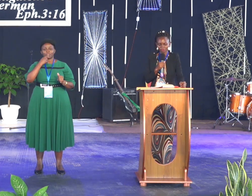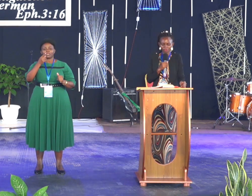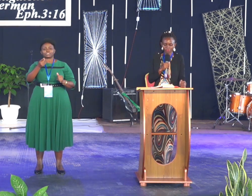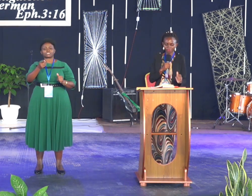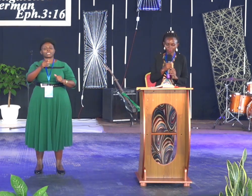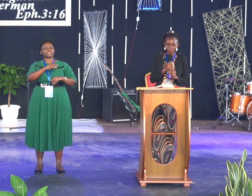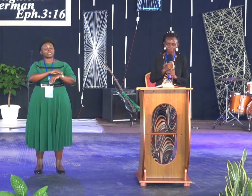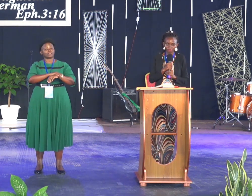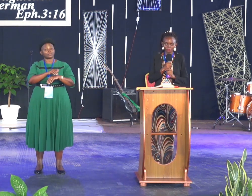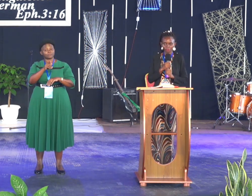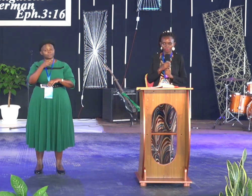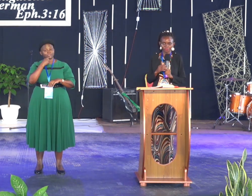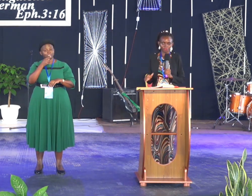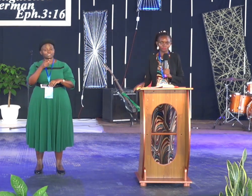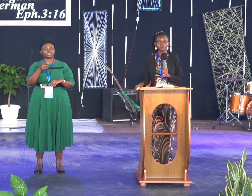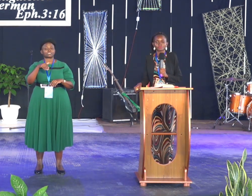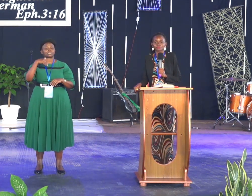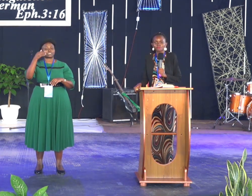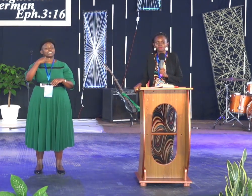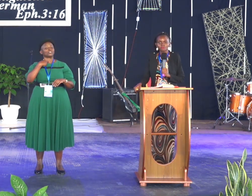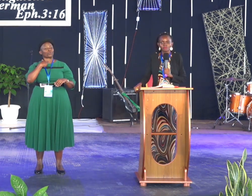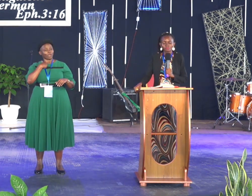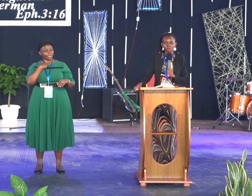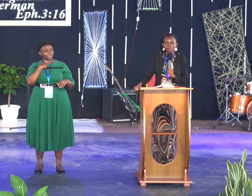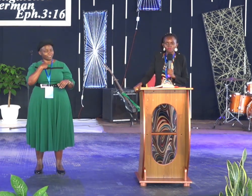Abagamba nti moreover it's required in